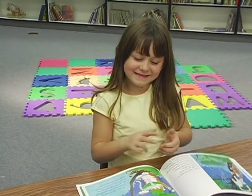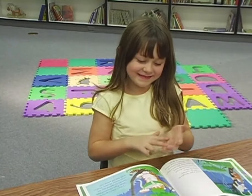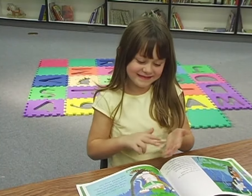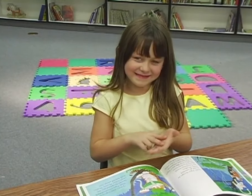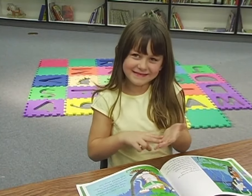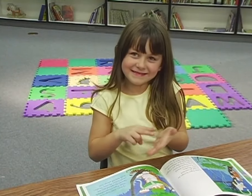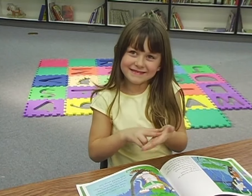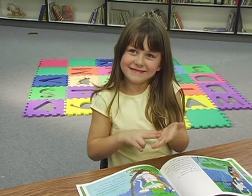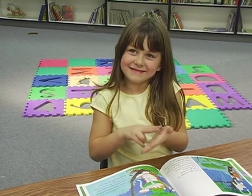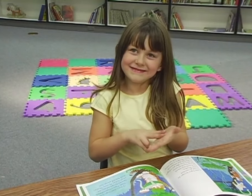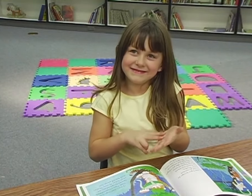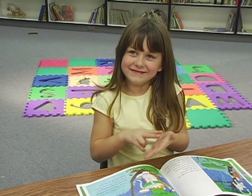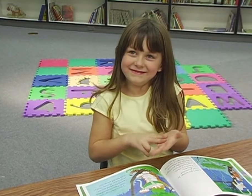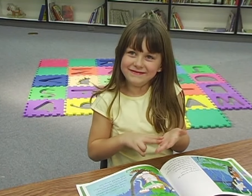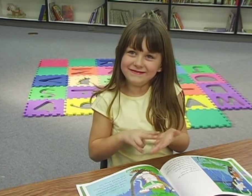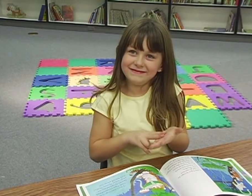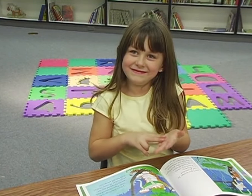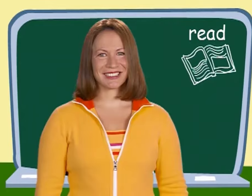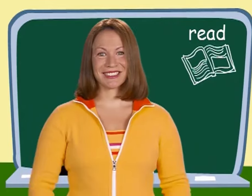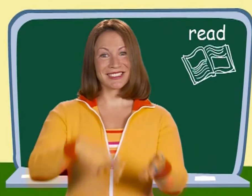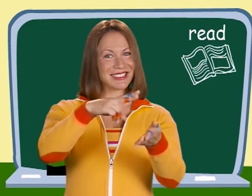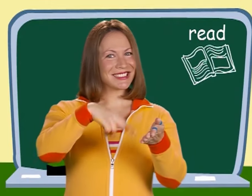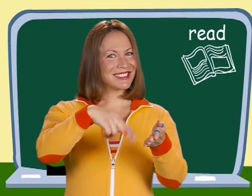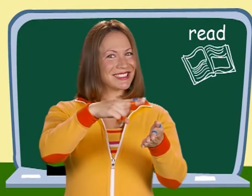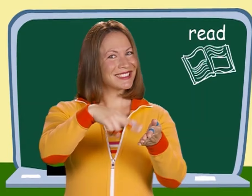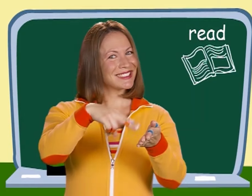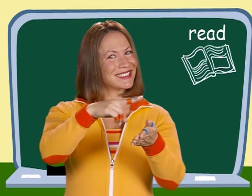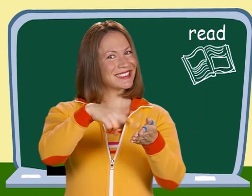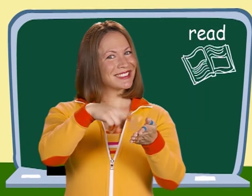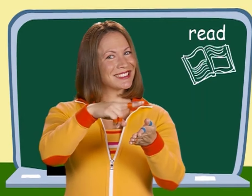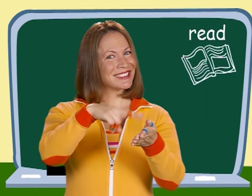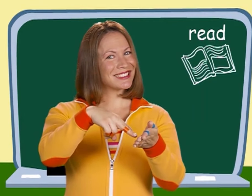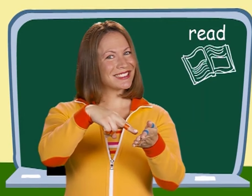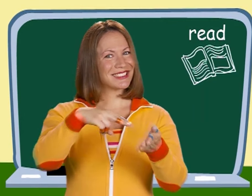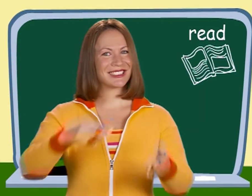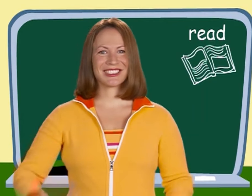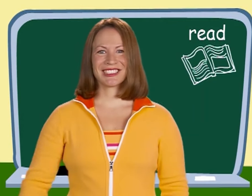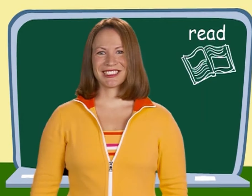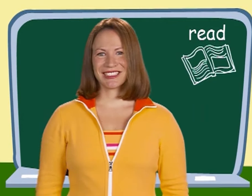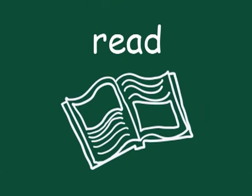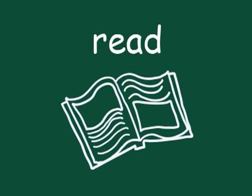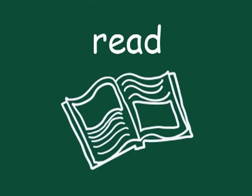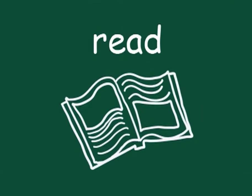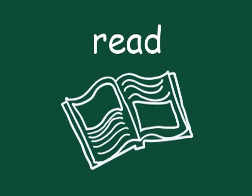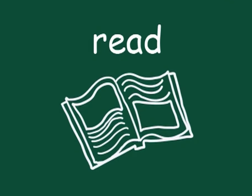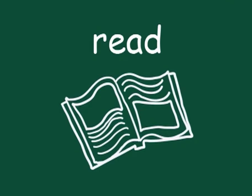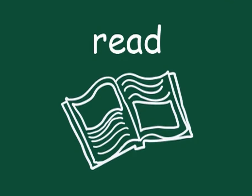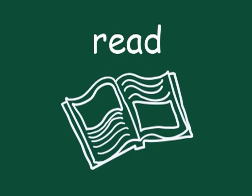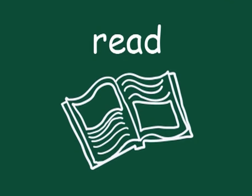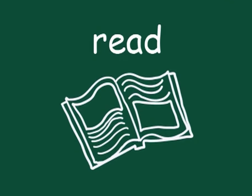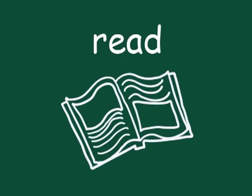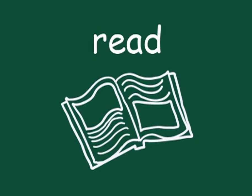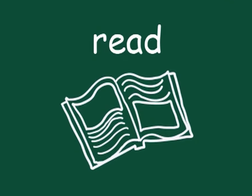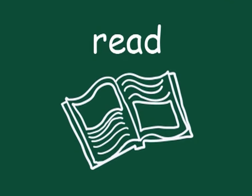Good reading. Sign read. read.